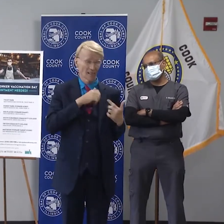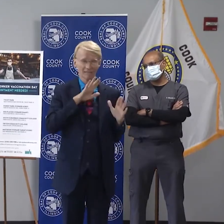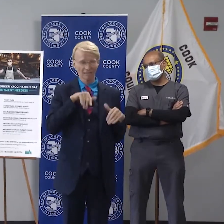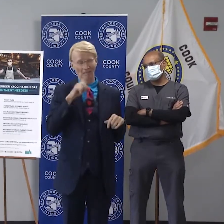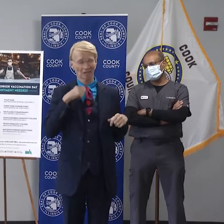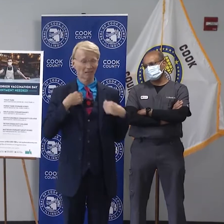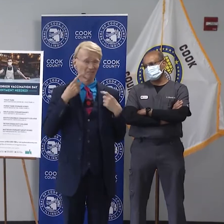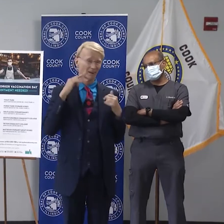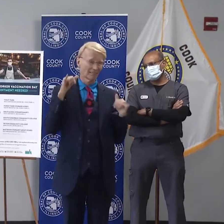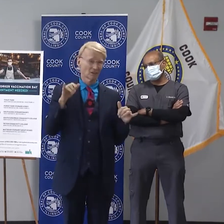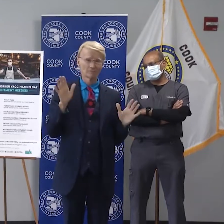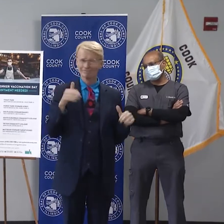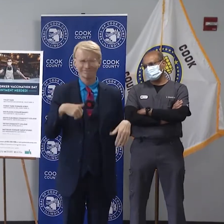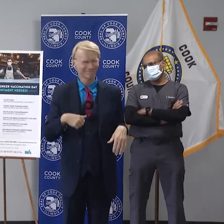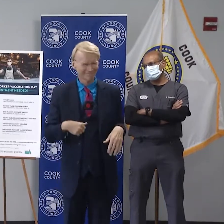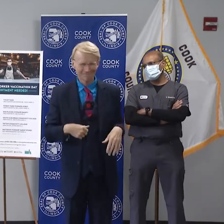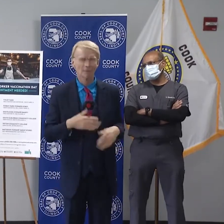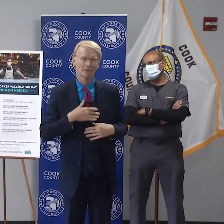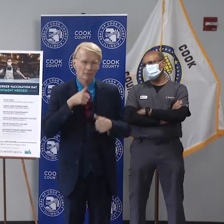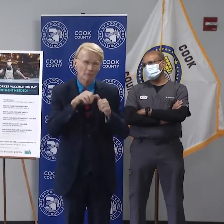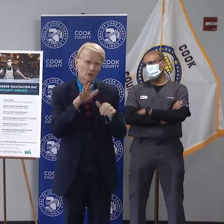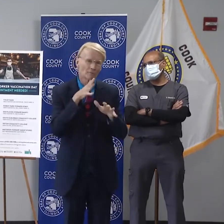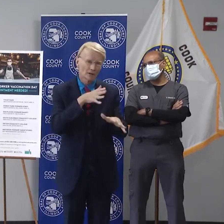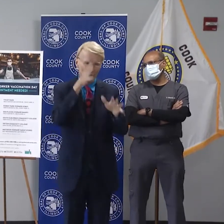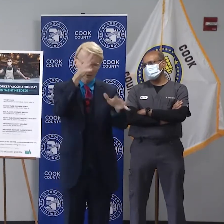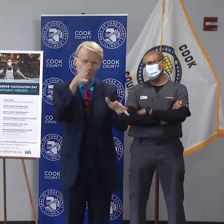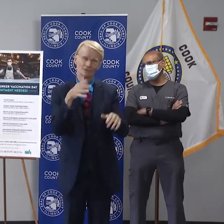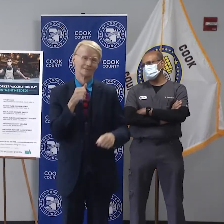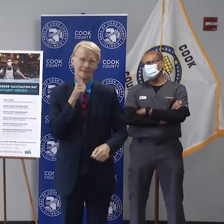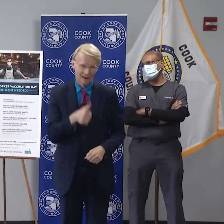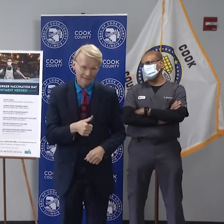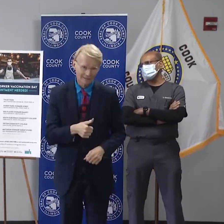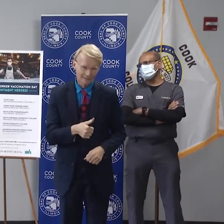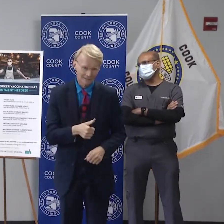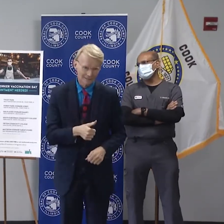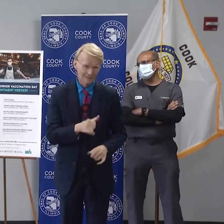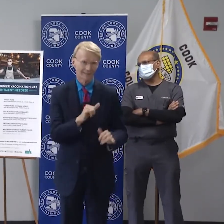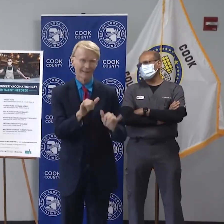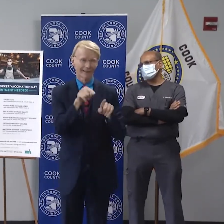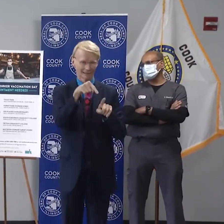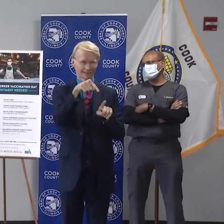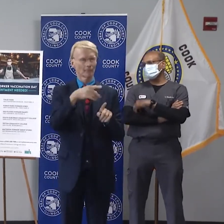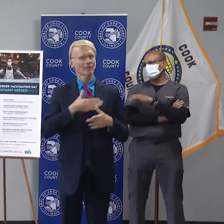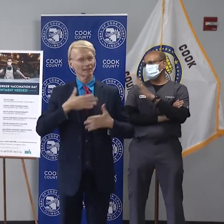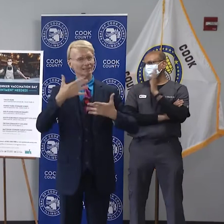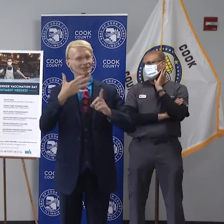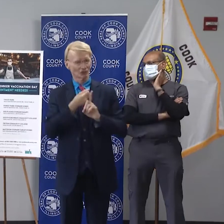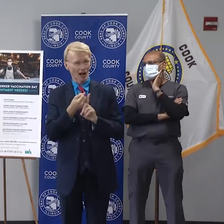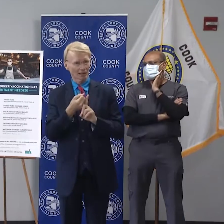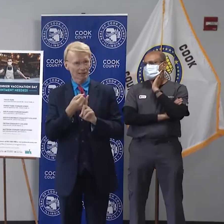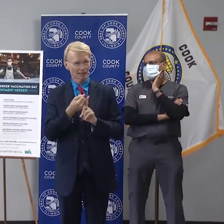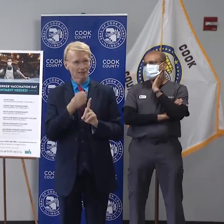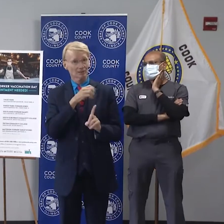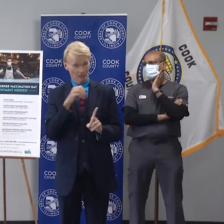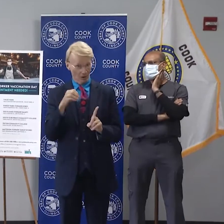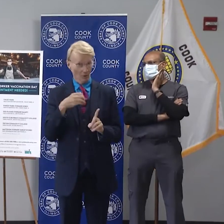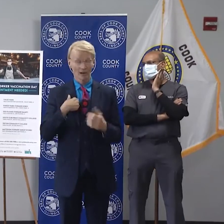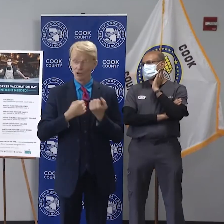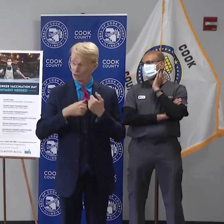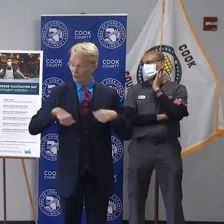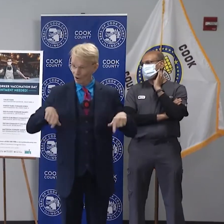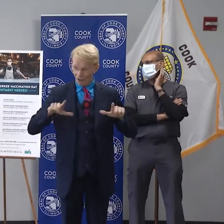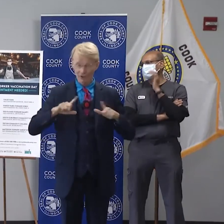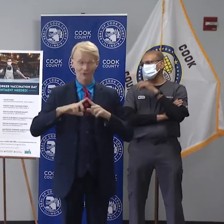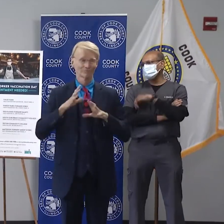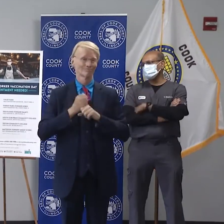you're invincible, please understand that your parents and your grandparents are not, and get your shot. So I encourage everybody to get their